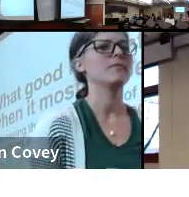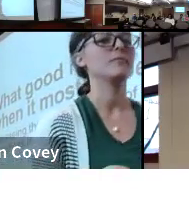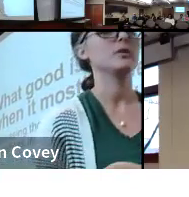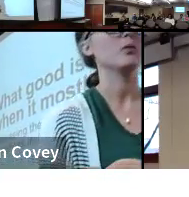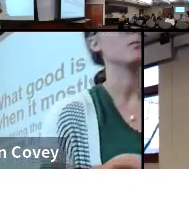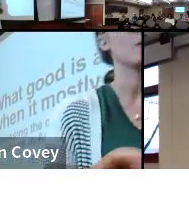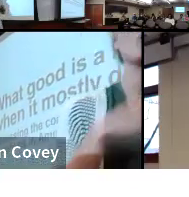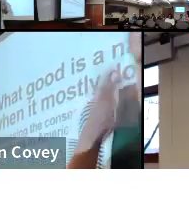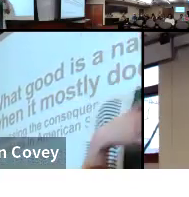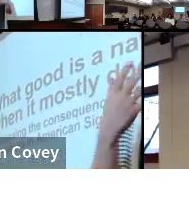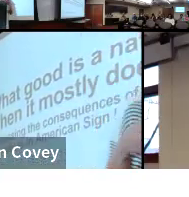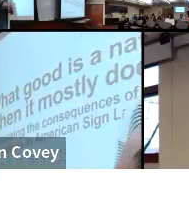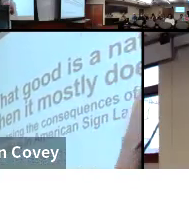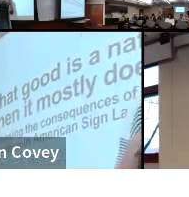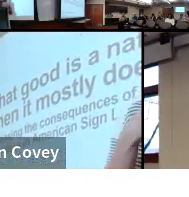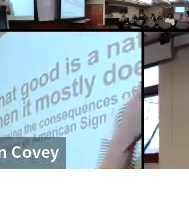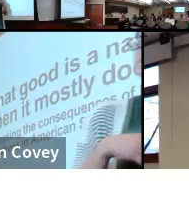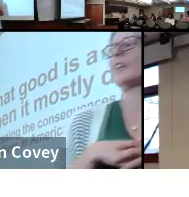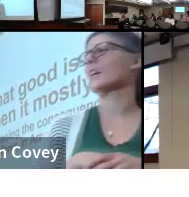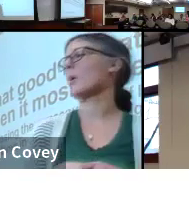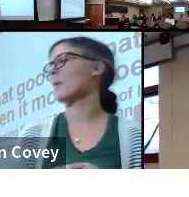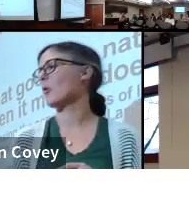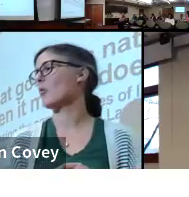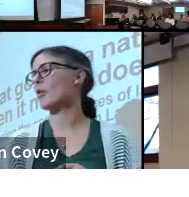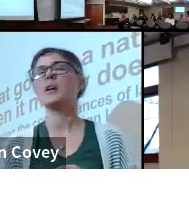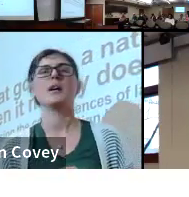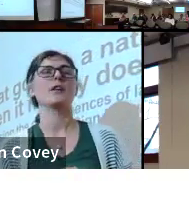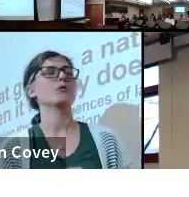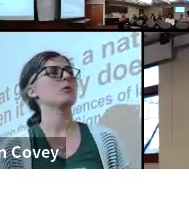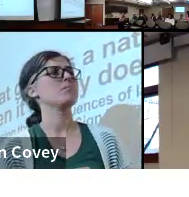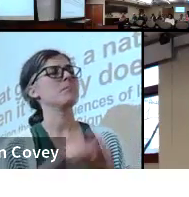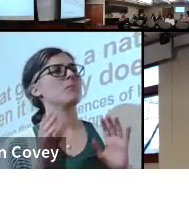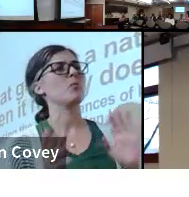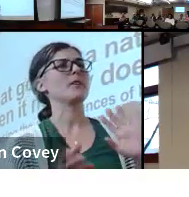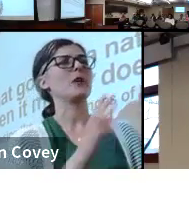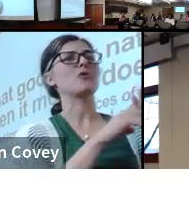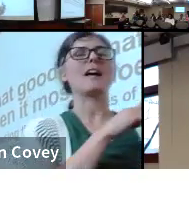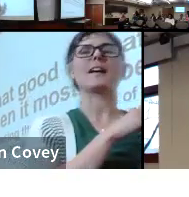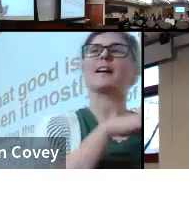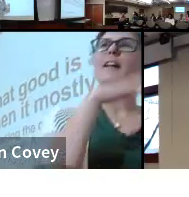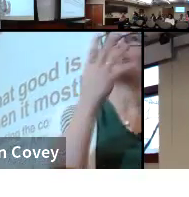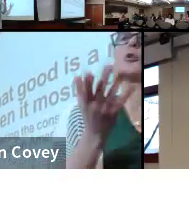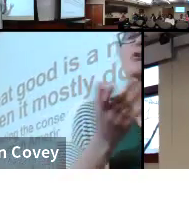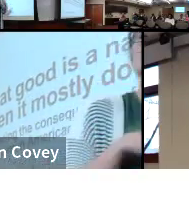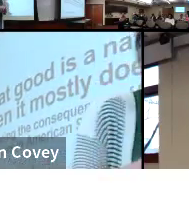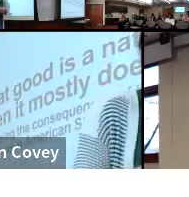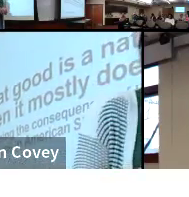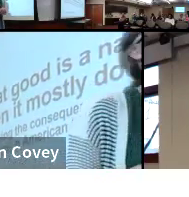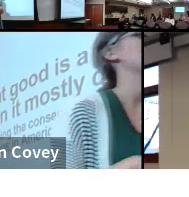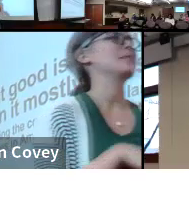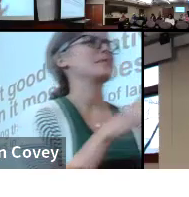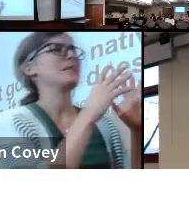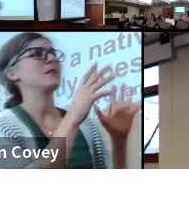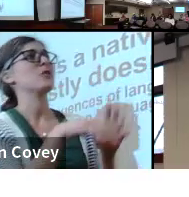that I'm working on in my own work and how I'm thinking about my own work. And so what that looks like in the current